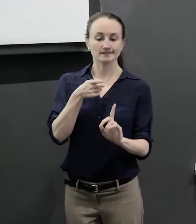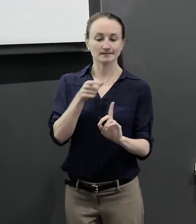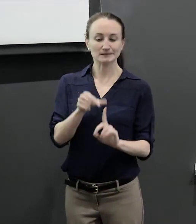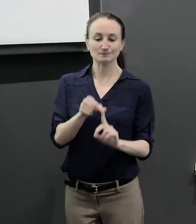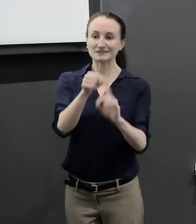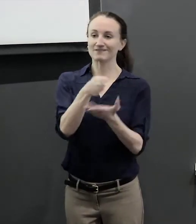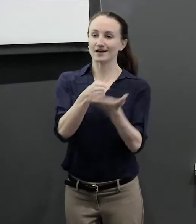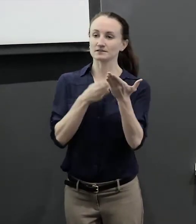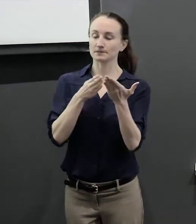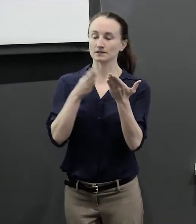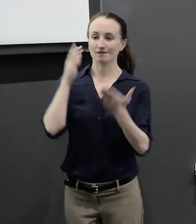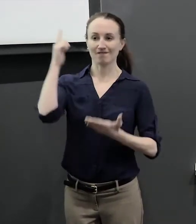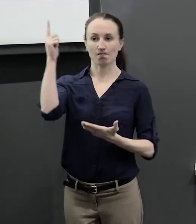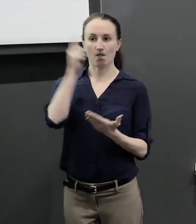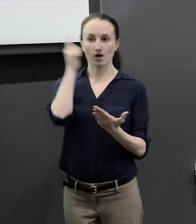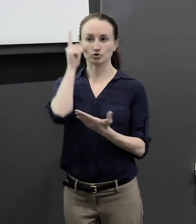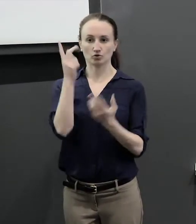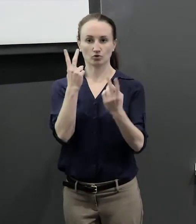language.